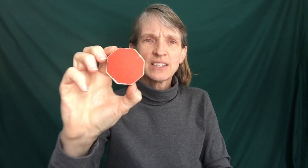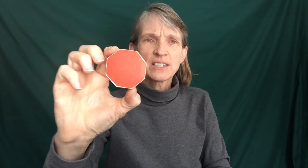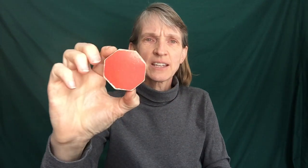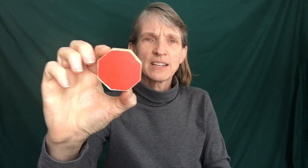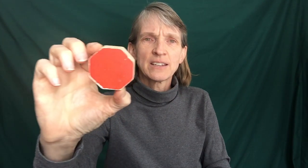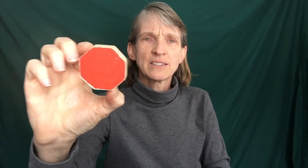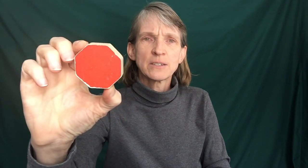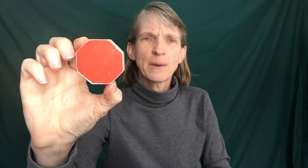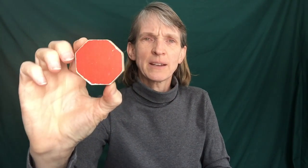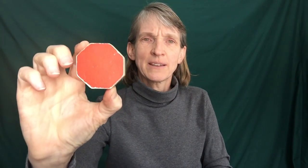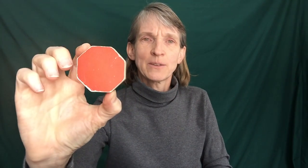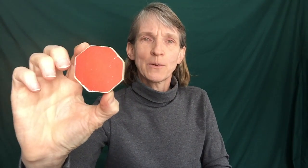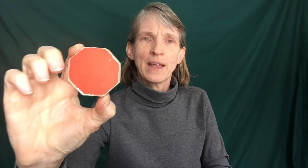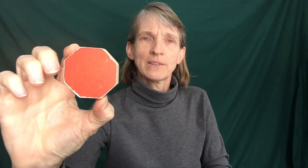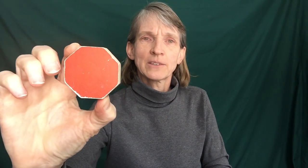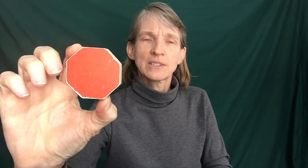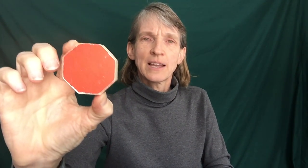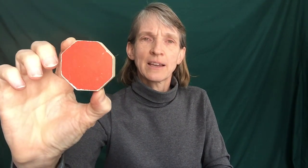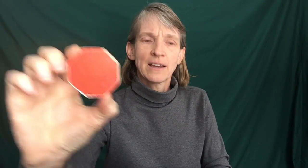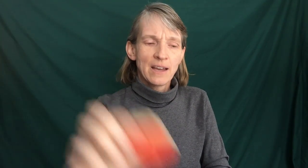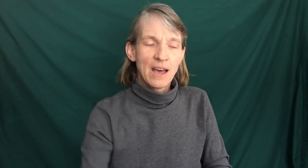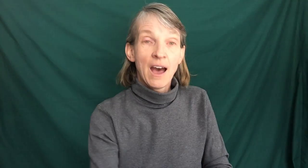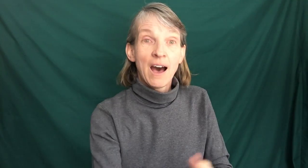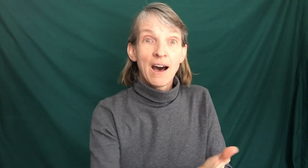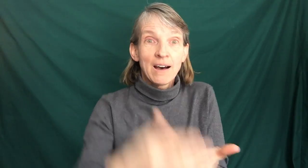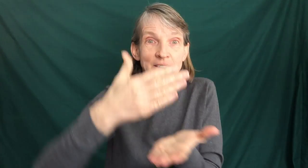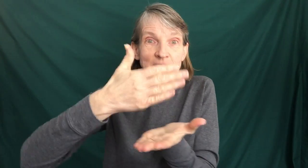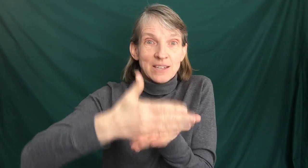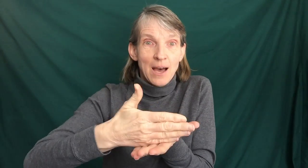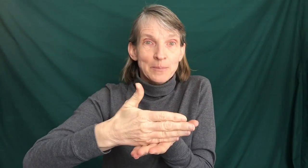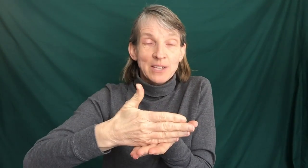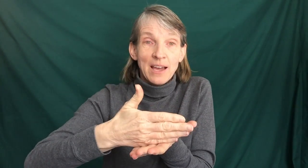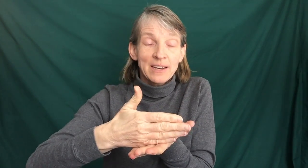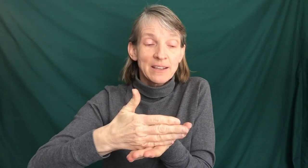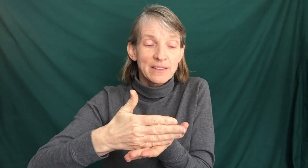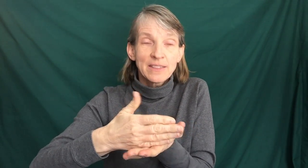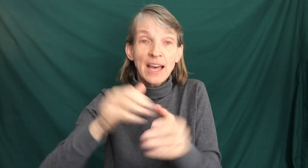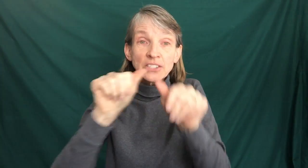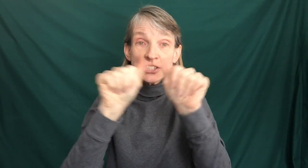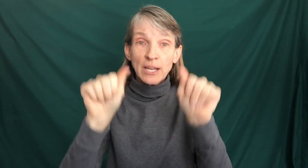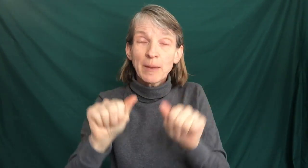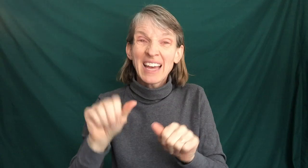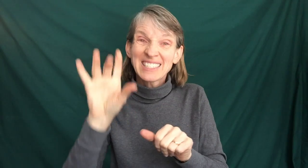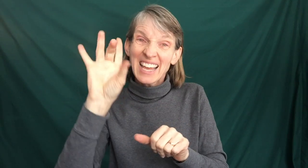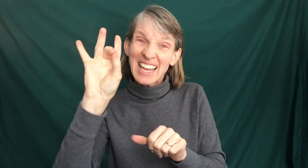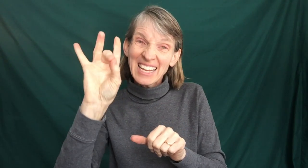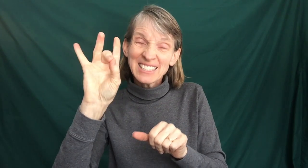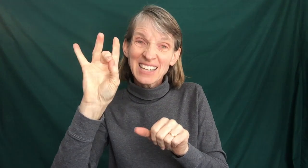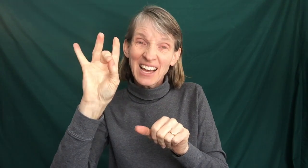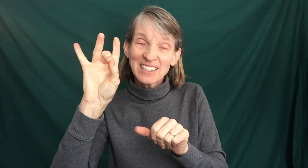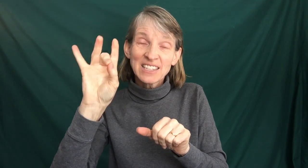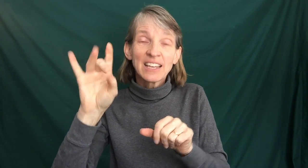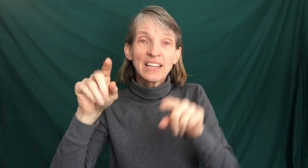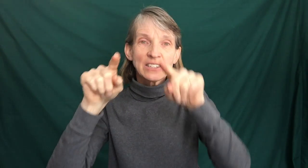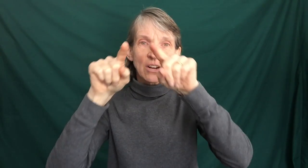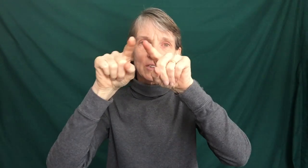This is, you might know, that looks like a stop sign. That shape has 8 sides. It's called